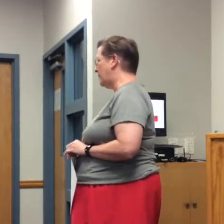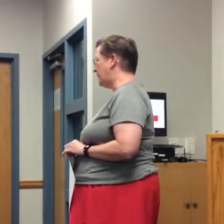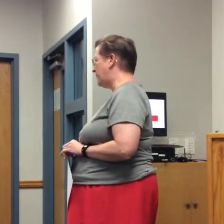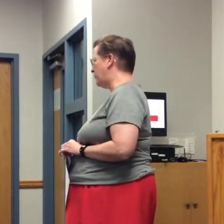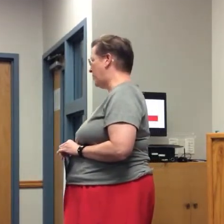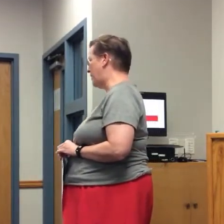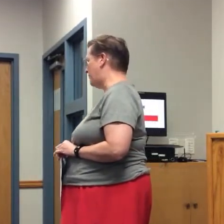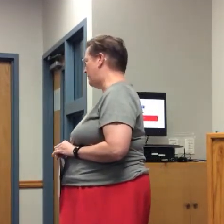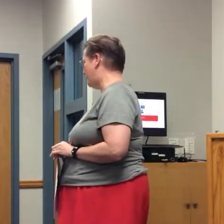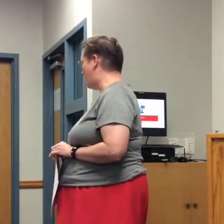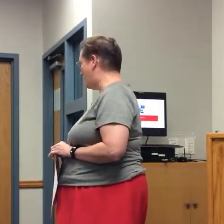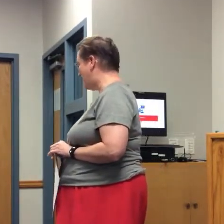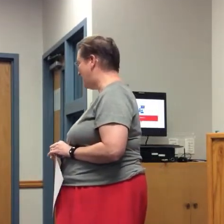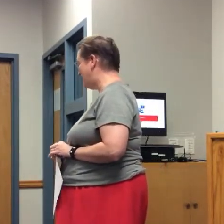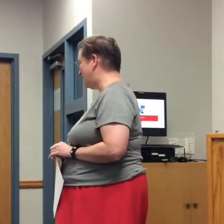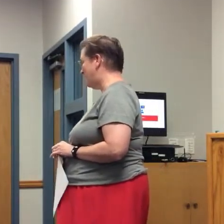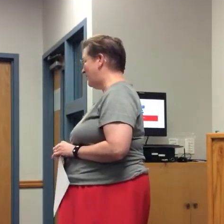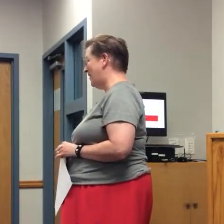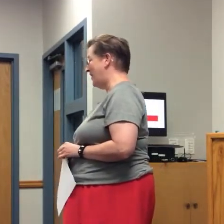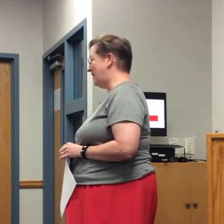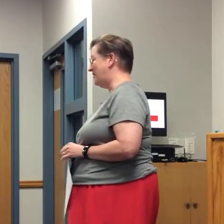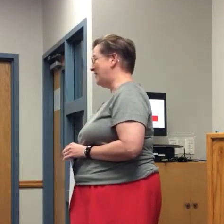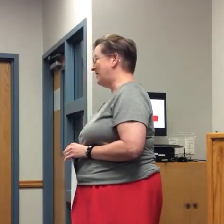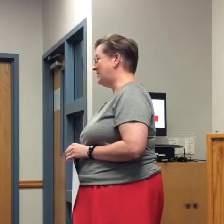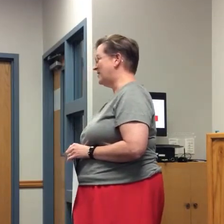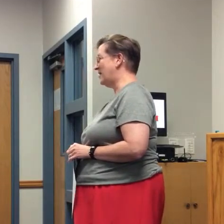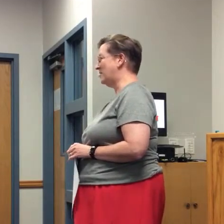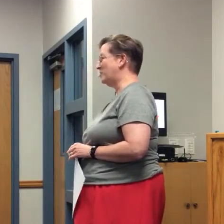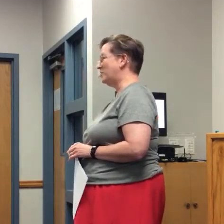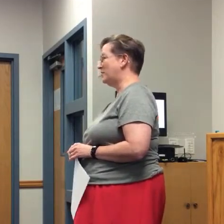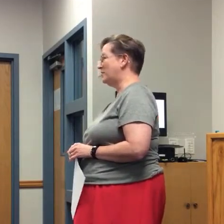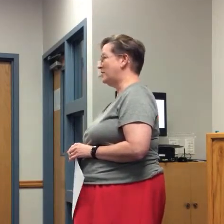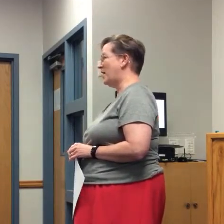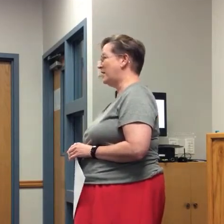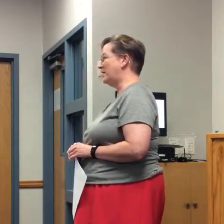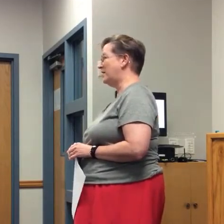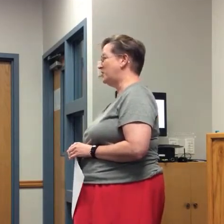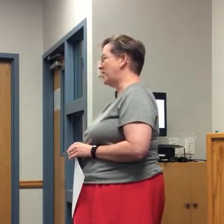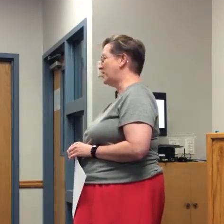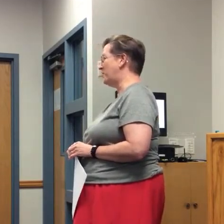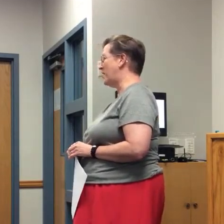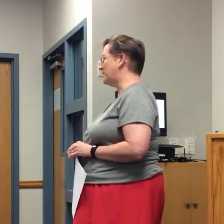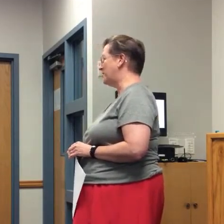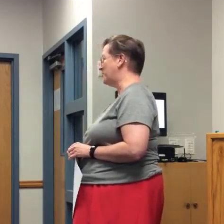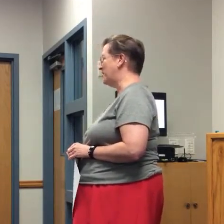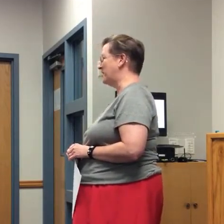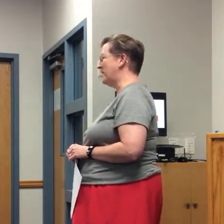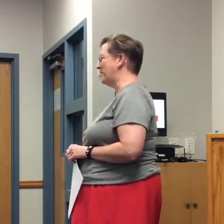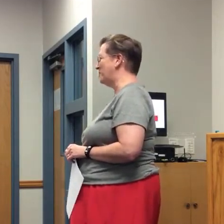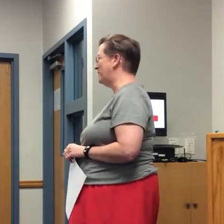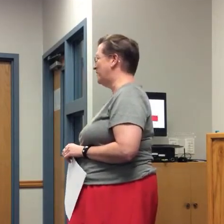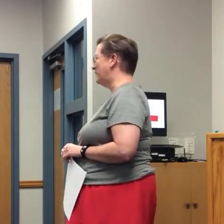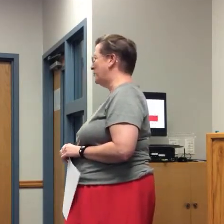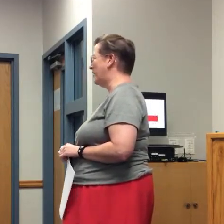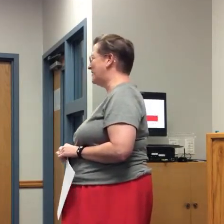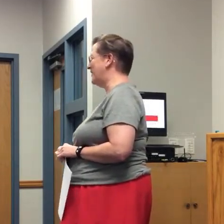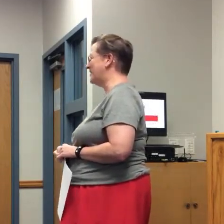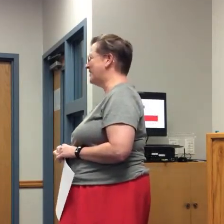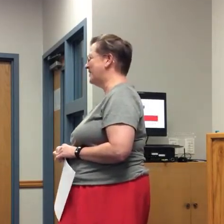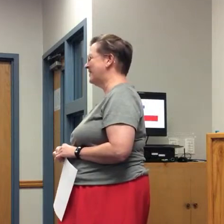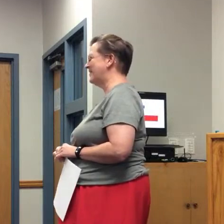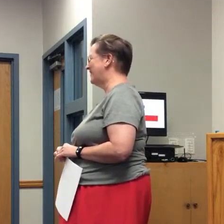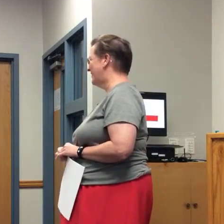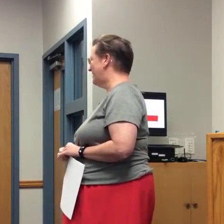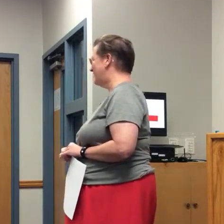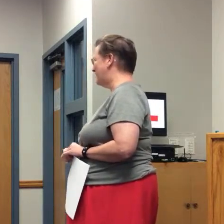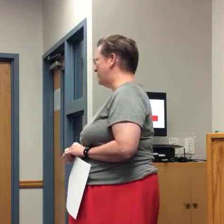It's quite a lengthy process, and it is not a check the box and you're done kind of process.